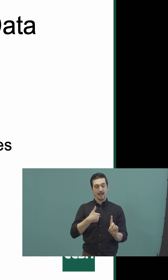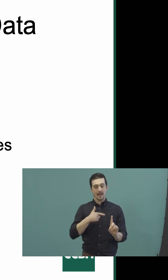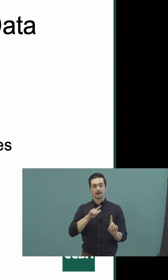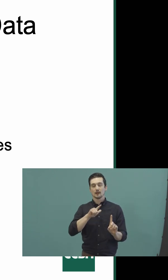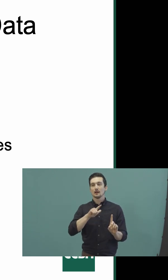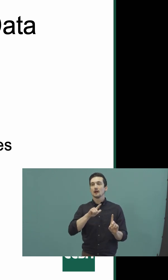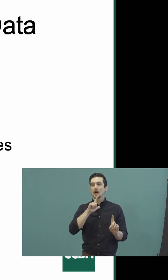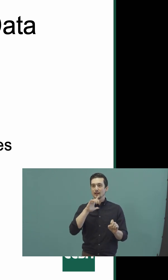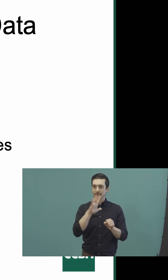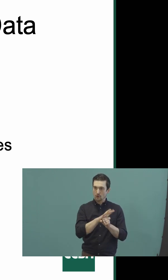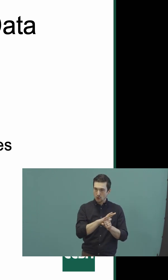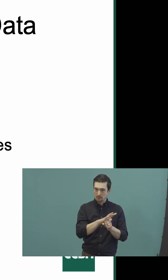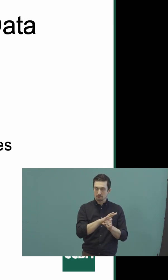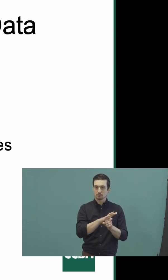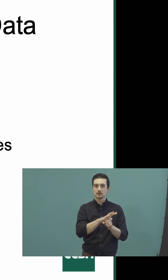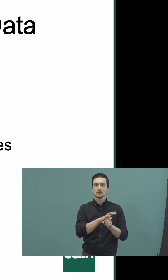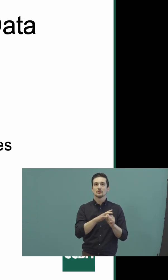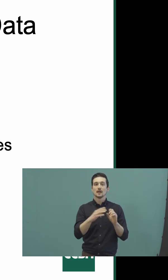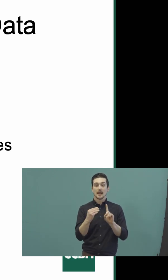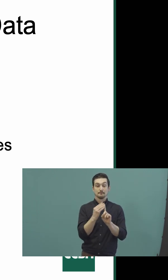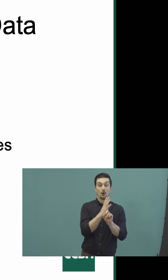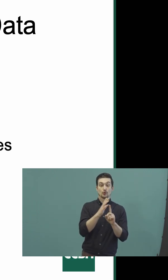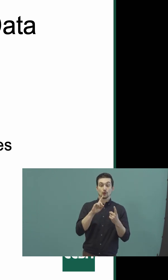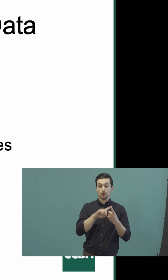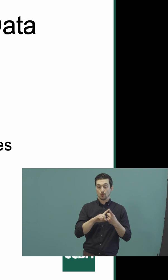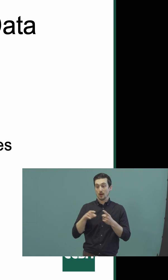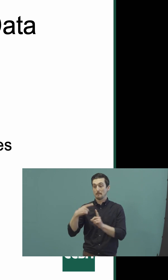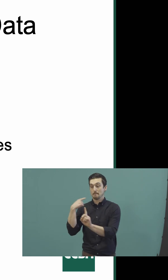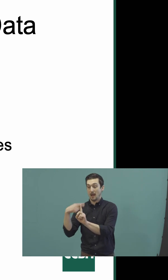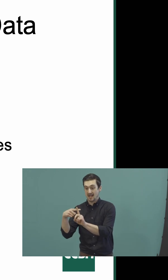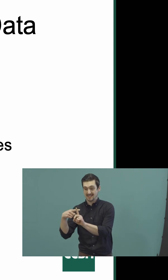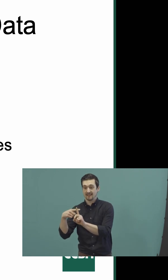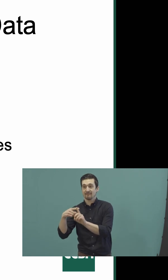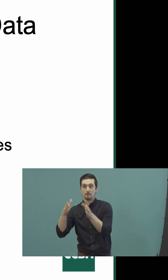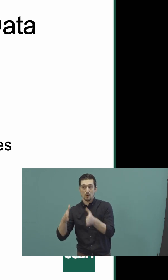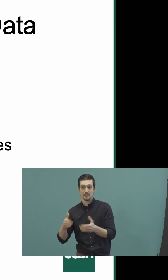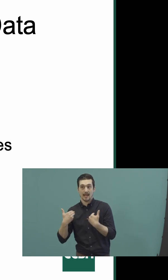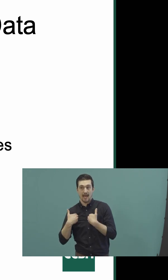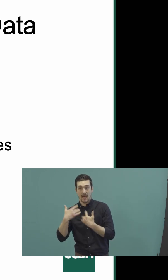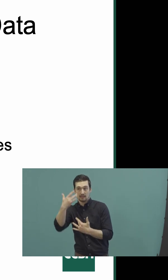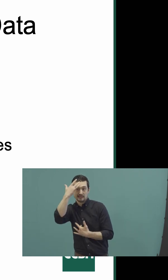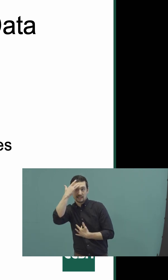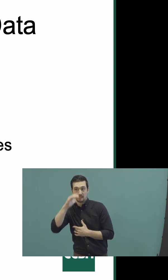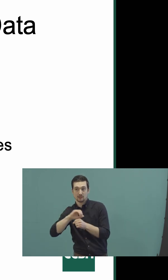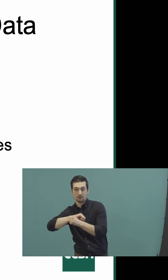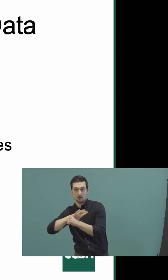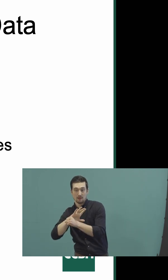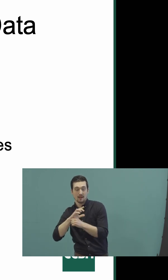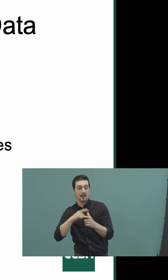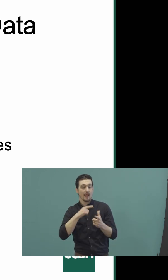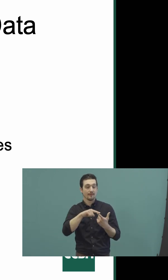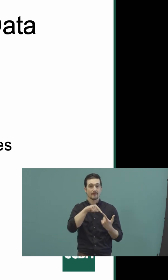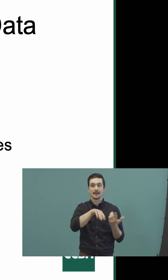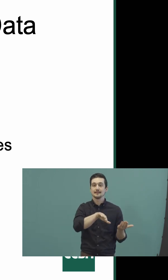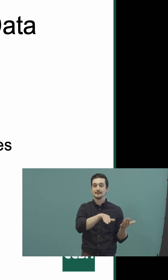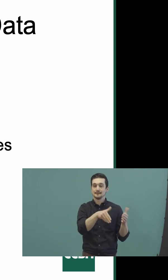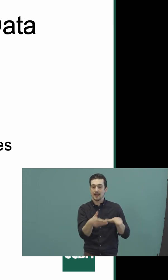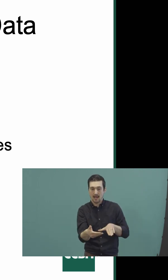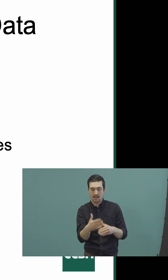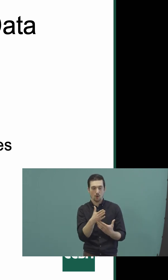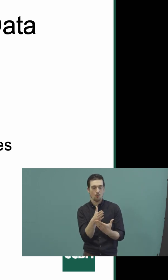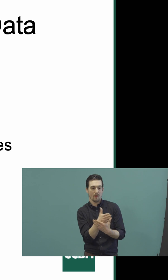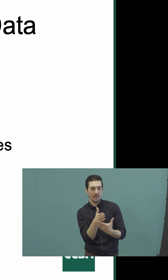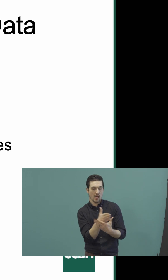confirmed exposure to a COVID-19 positive individual and subsequently died within the time frame of